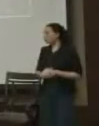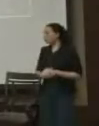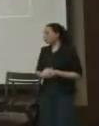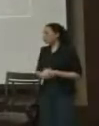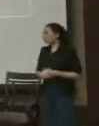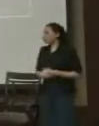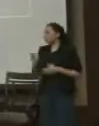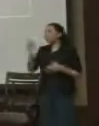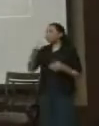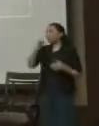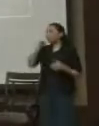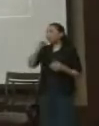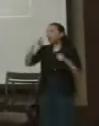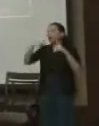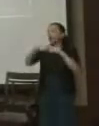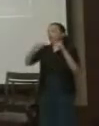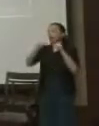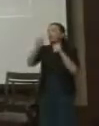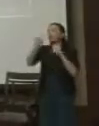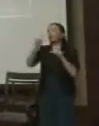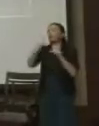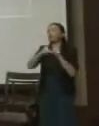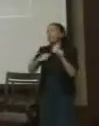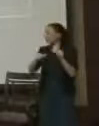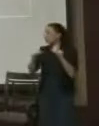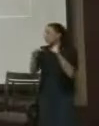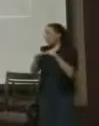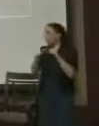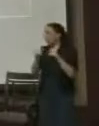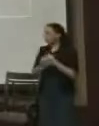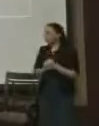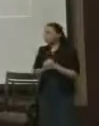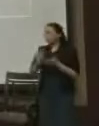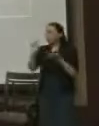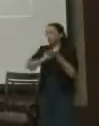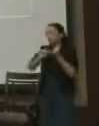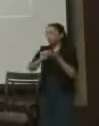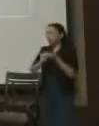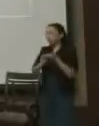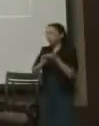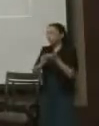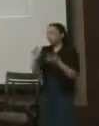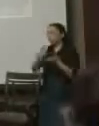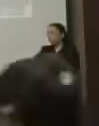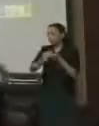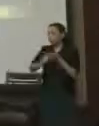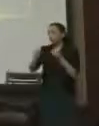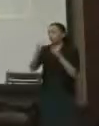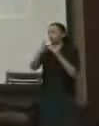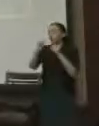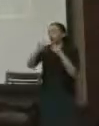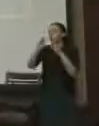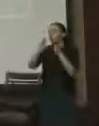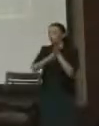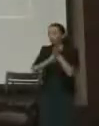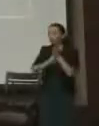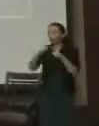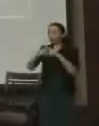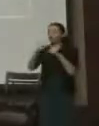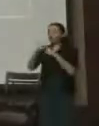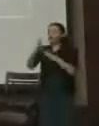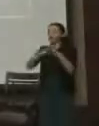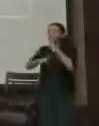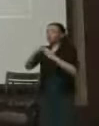Ms. Kavya Mukhija. Kavya is a writer, poet, disability rights advocate, and calligraphy